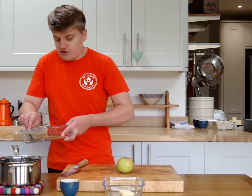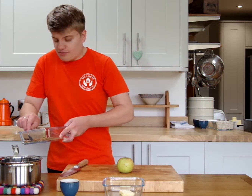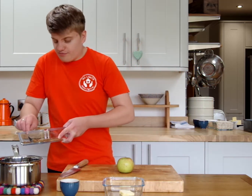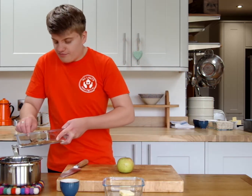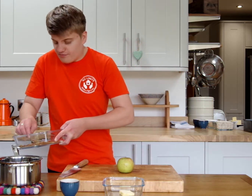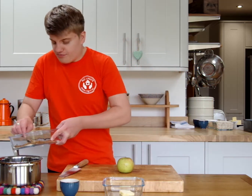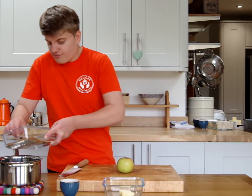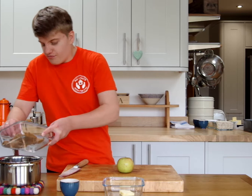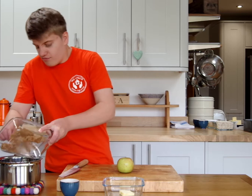syrup.